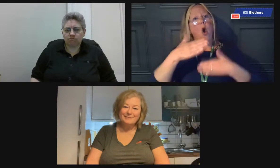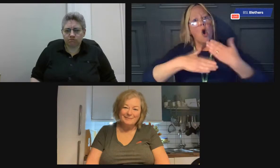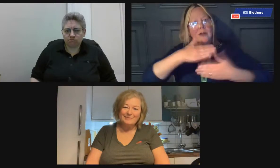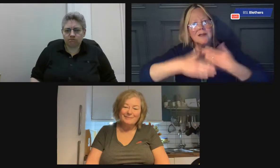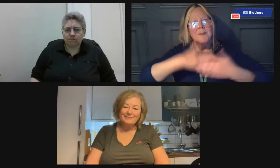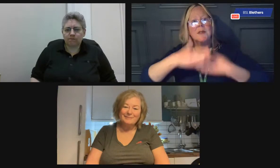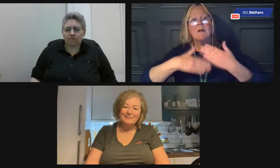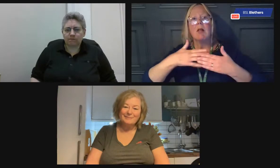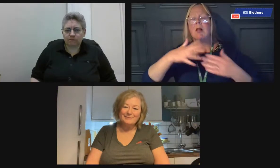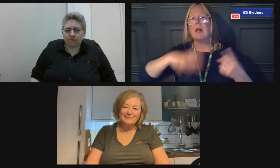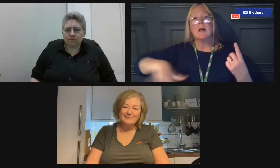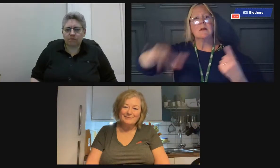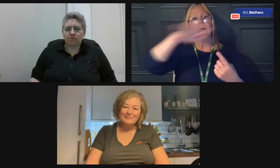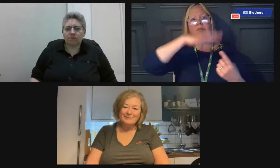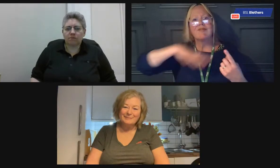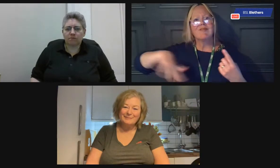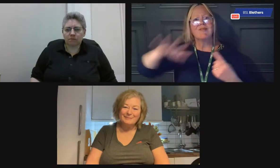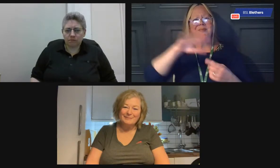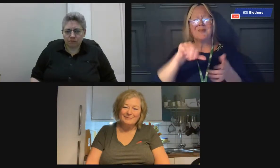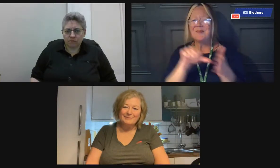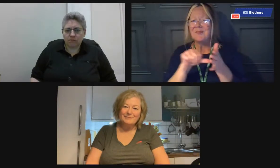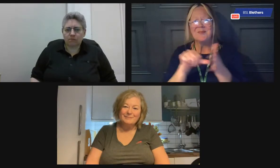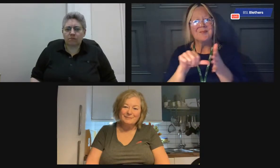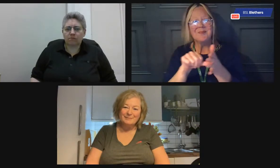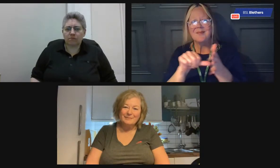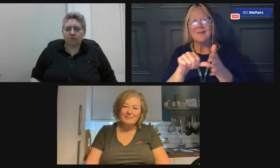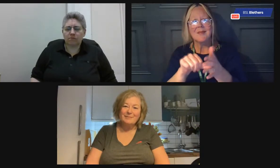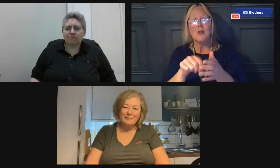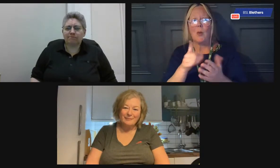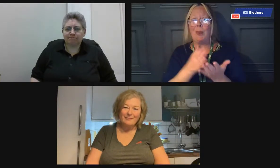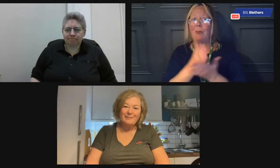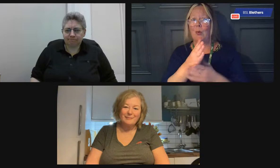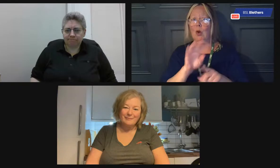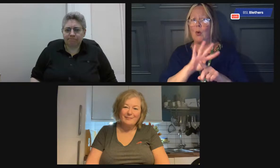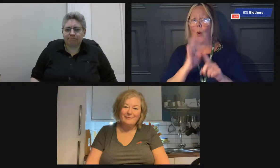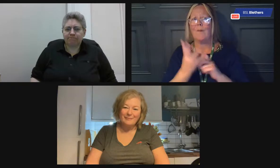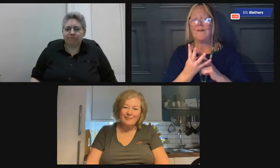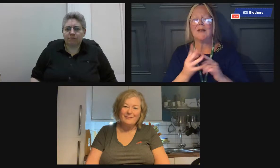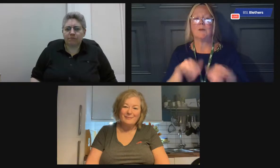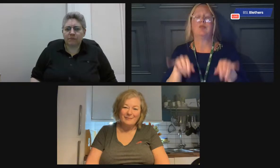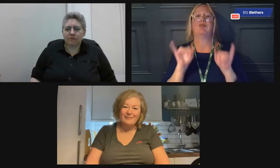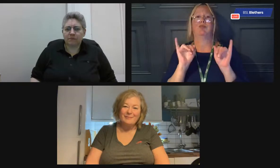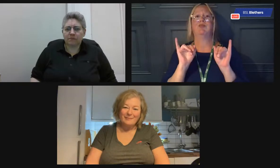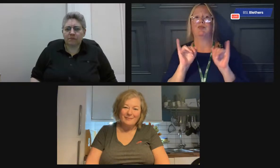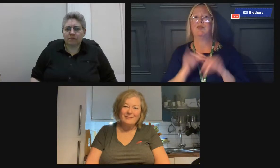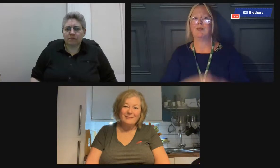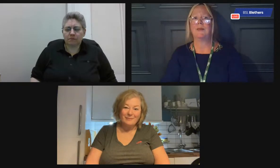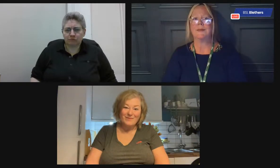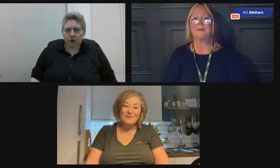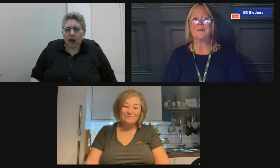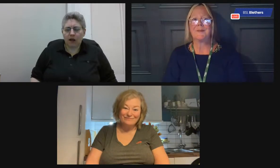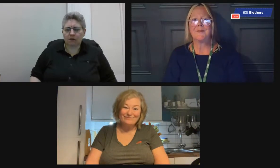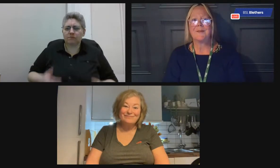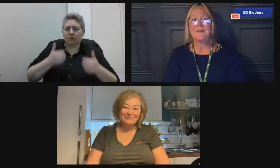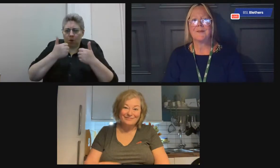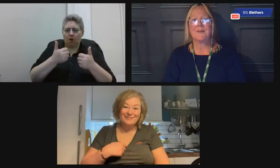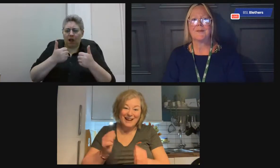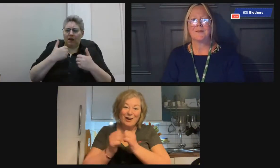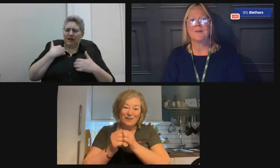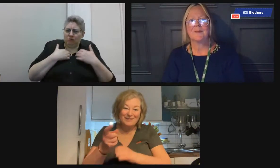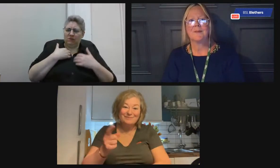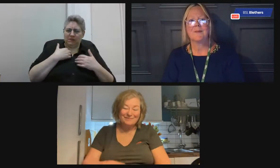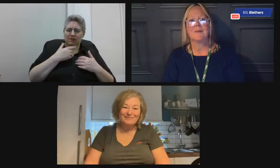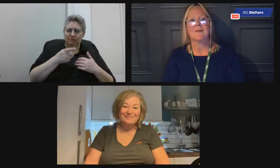You can't text in. So again, that was a barrier. So a lot of the hospitals around were very difficult to access through COVID. It was a